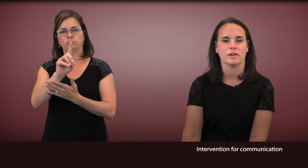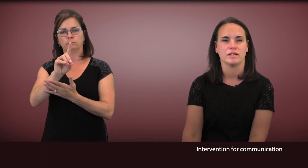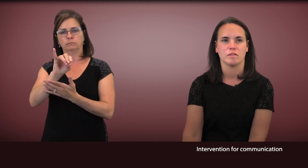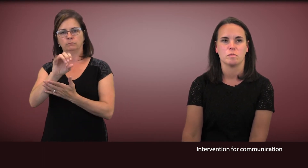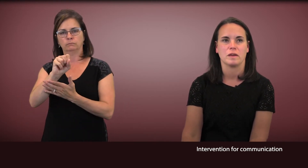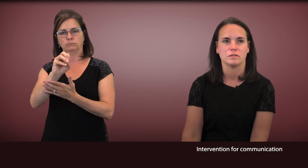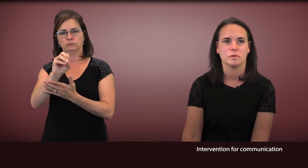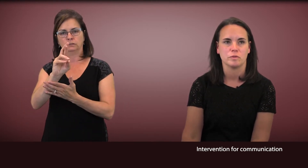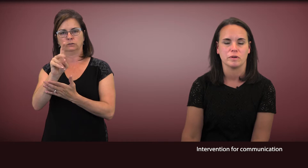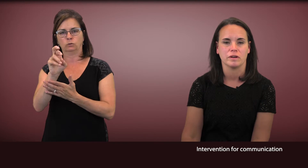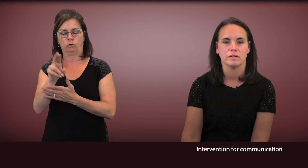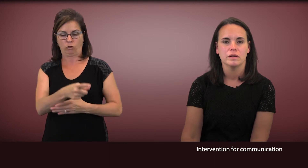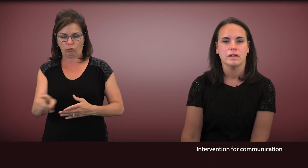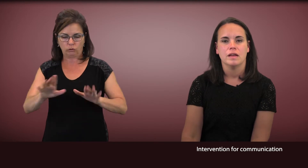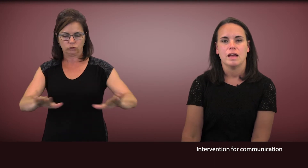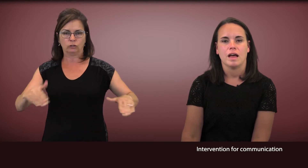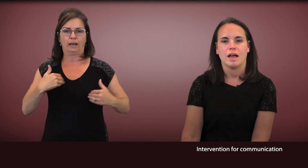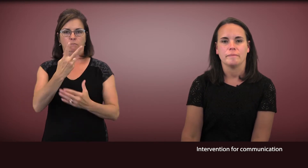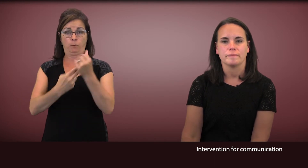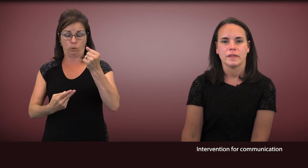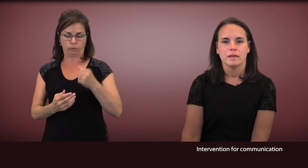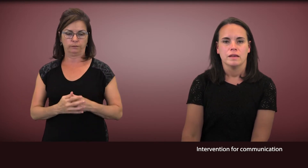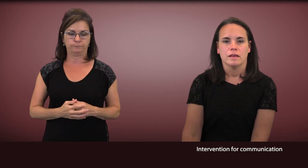also have an autism spectrum disorder.